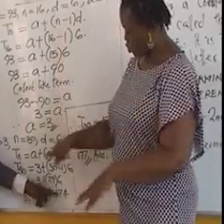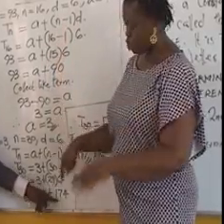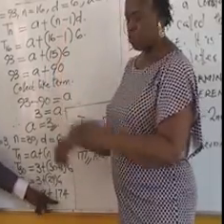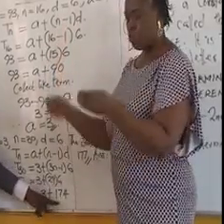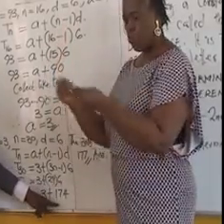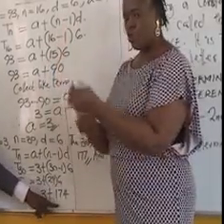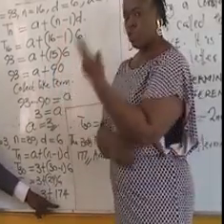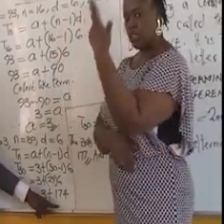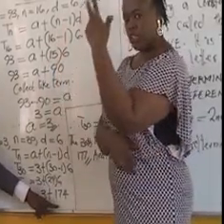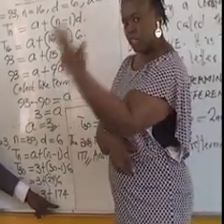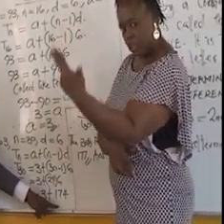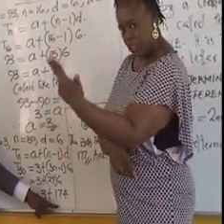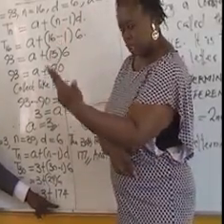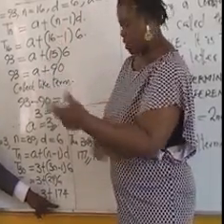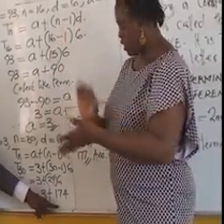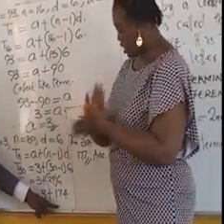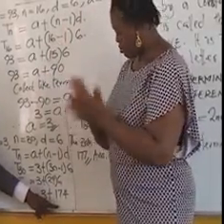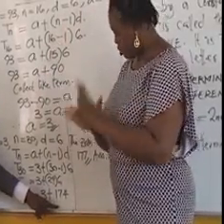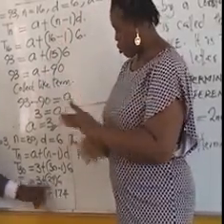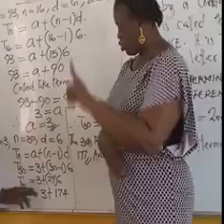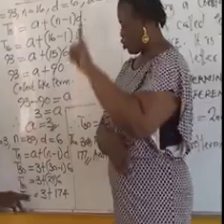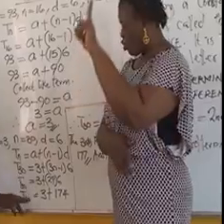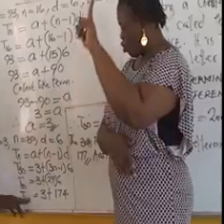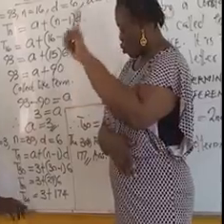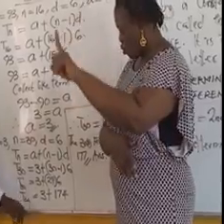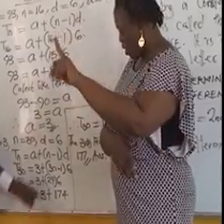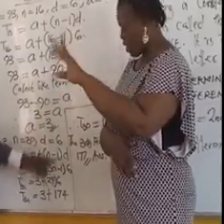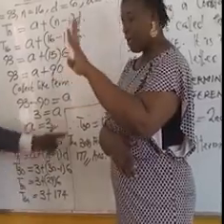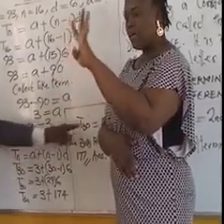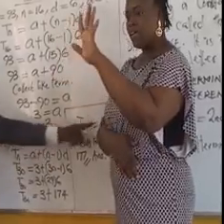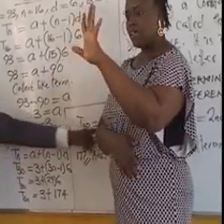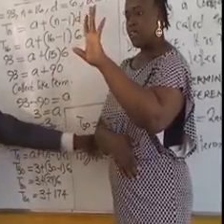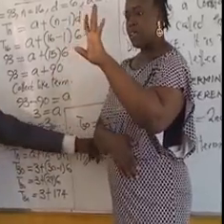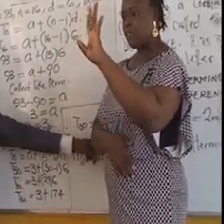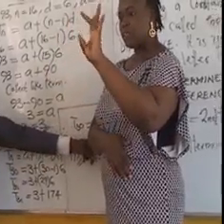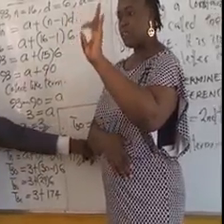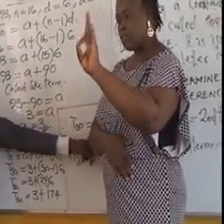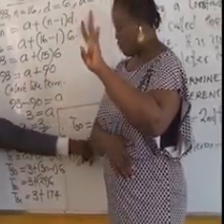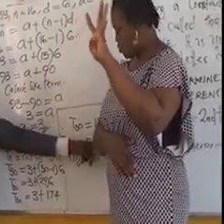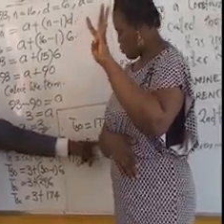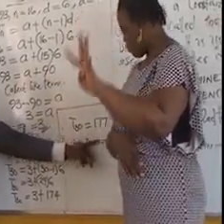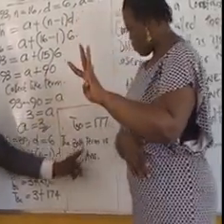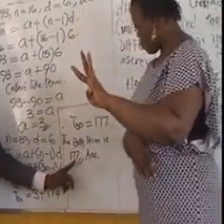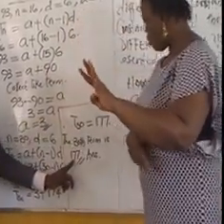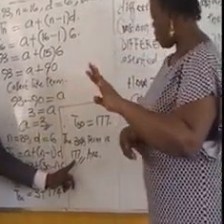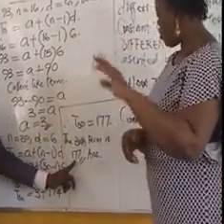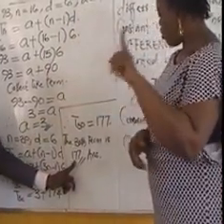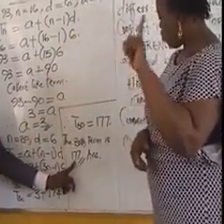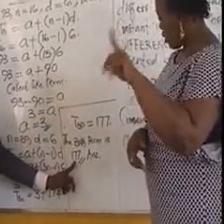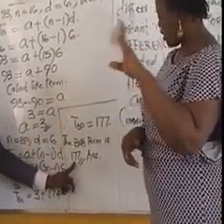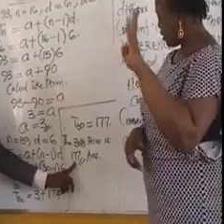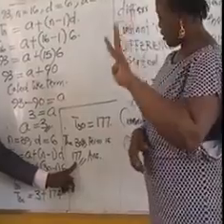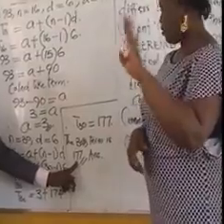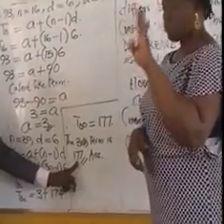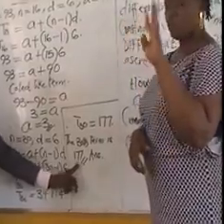times 6, we have 147. Then add it together, we have what? 177. And that will give us the